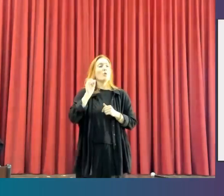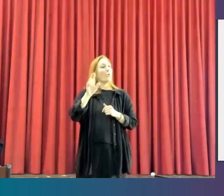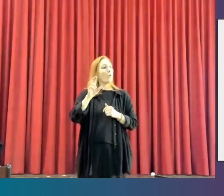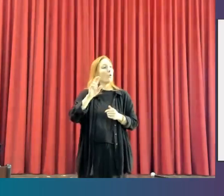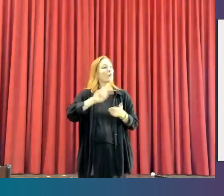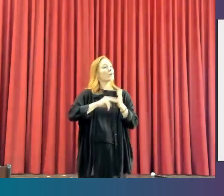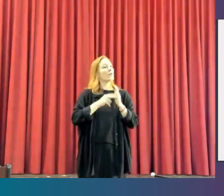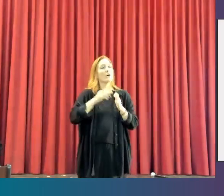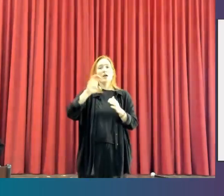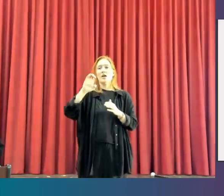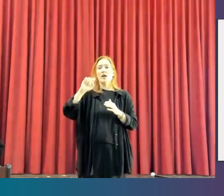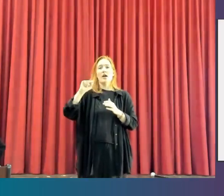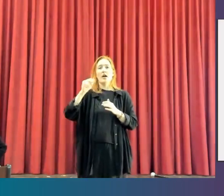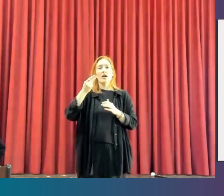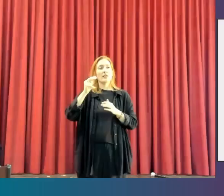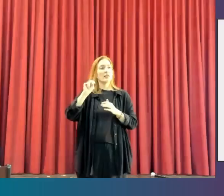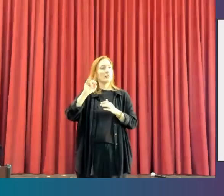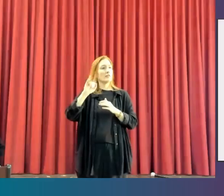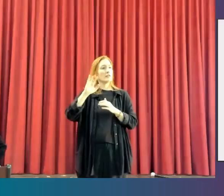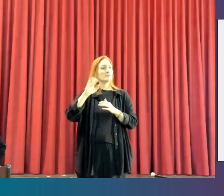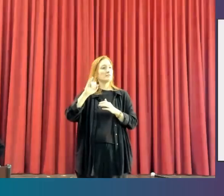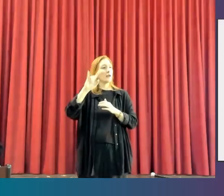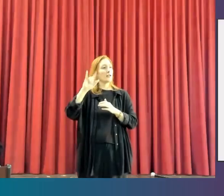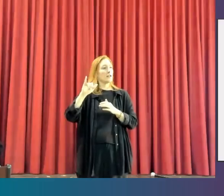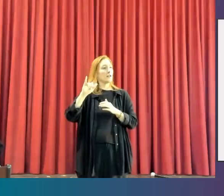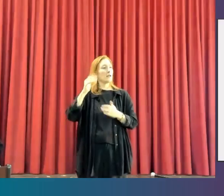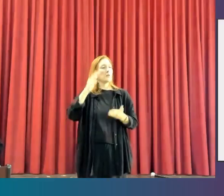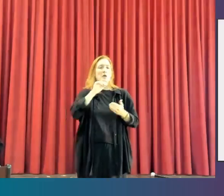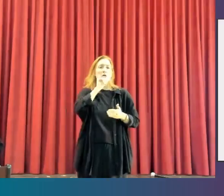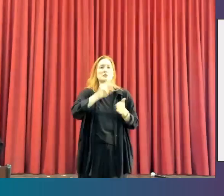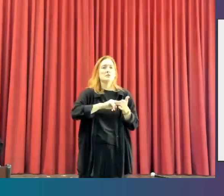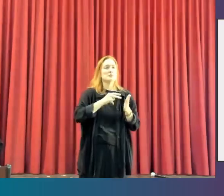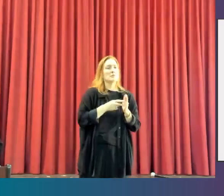ethnicity, which isn't always tied to one specific country.